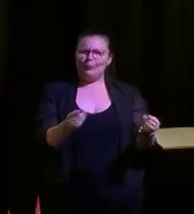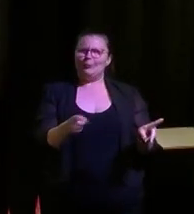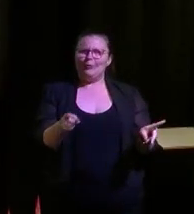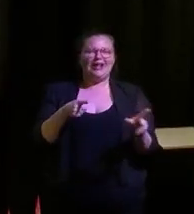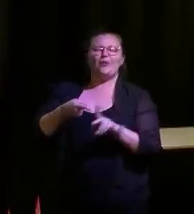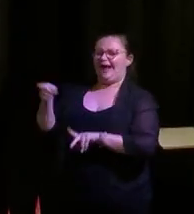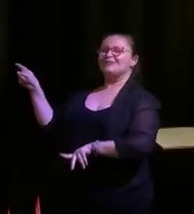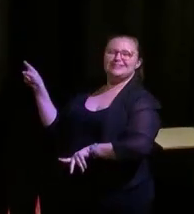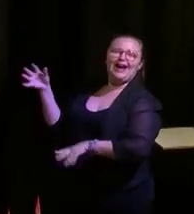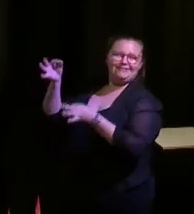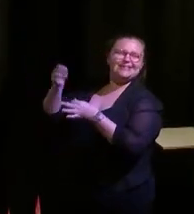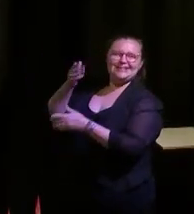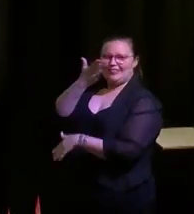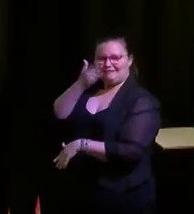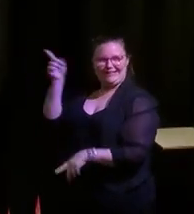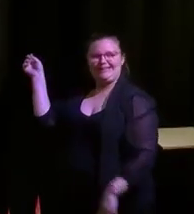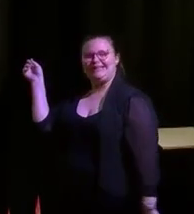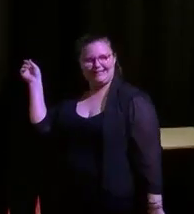and have a cup of tea. So